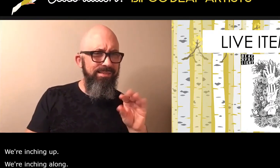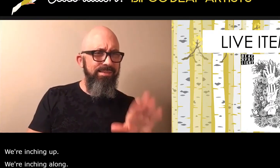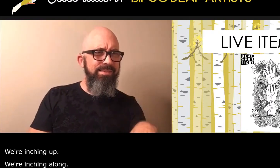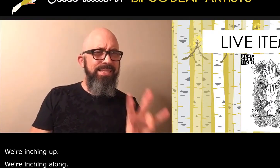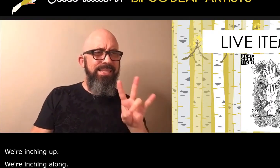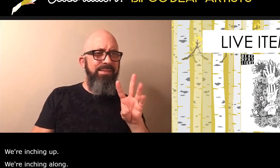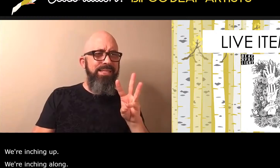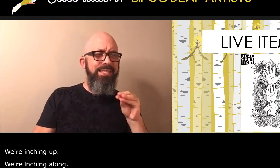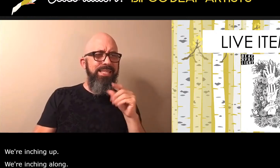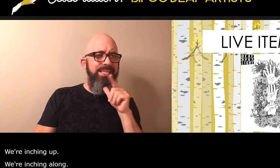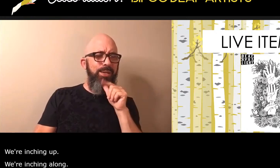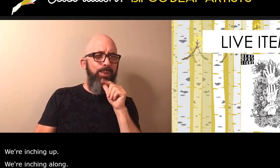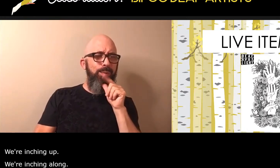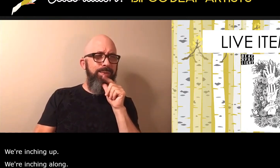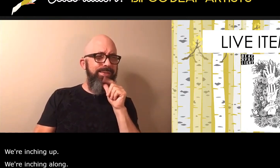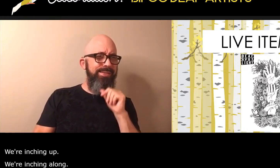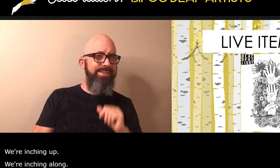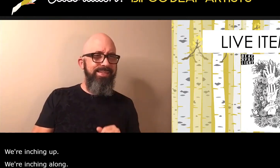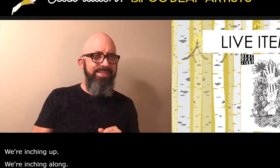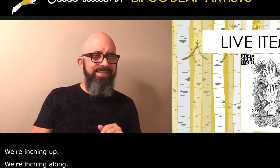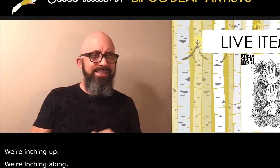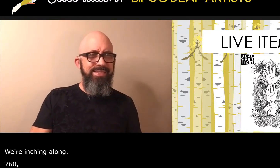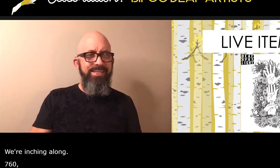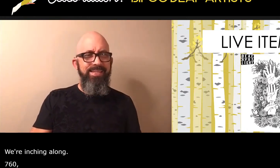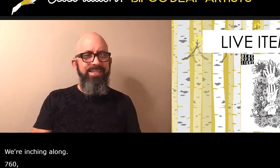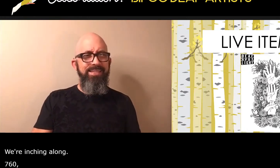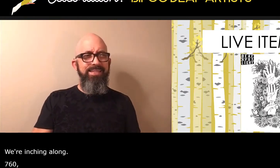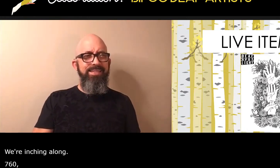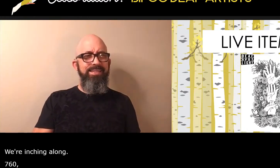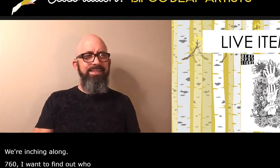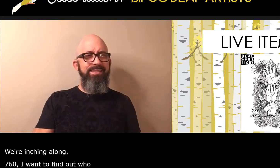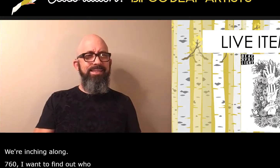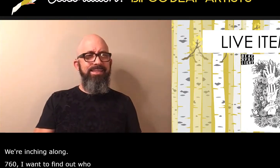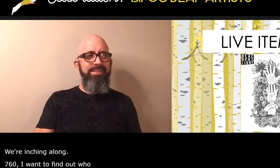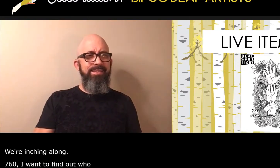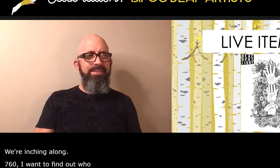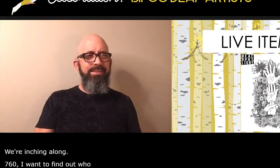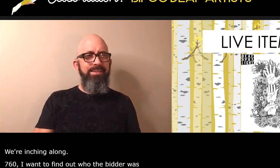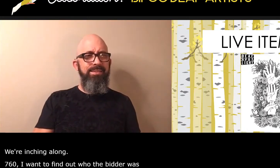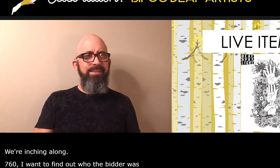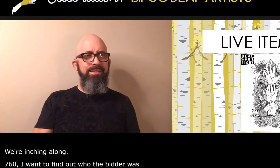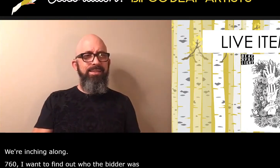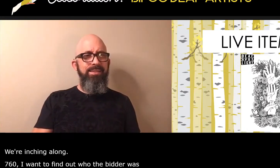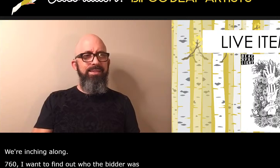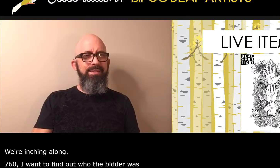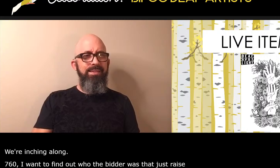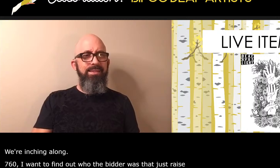$760. I want to find out who the bidder was that just raised it to $760.